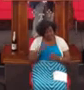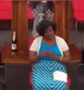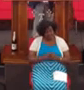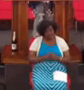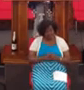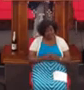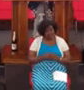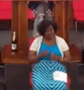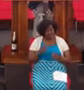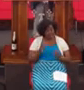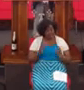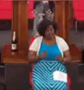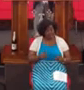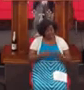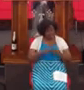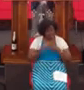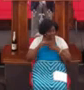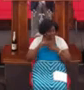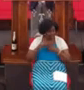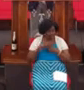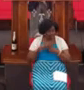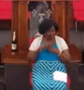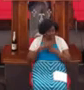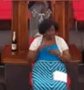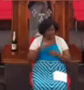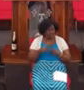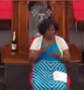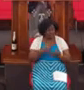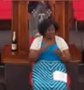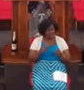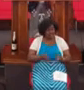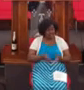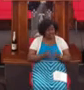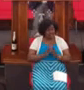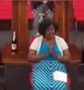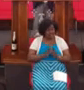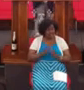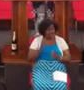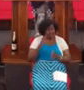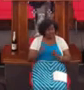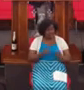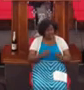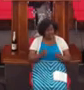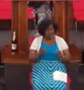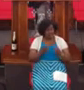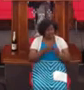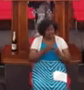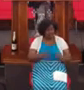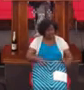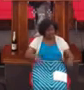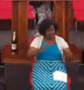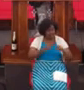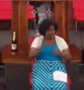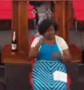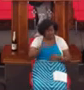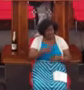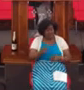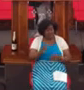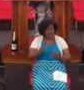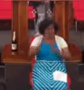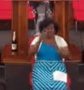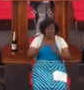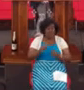It's an individual choice. And somebody asks you if they should do it, you tell them that it's more important for you to trust Jesus